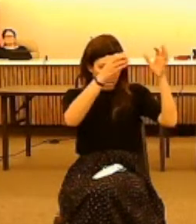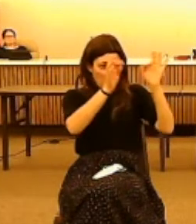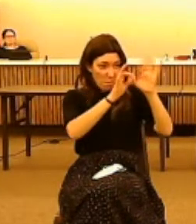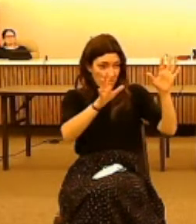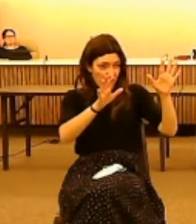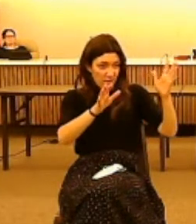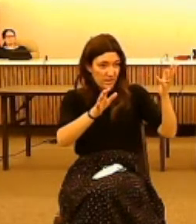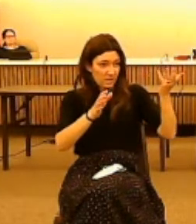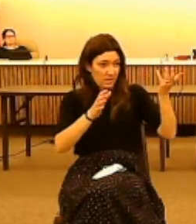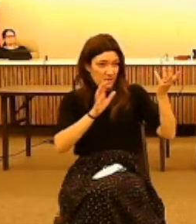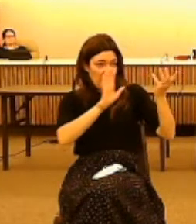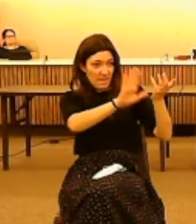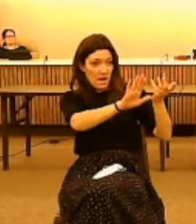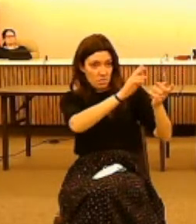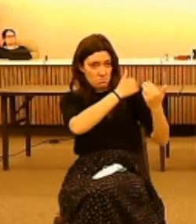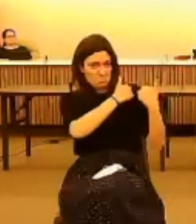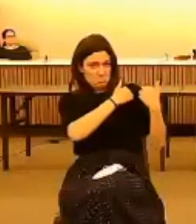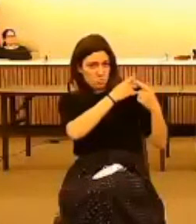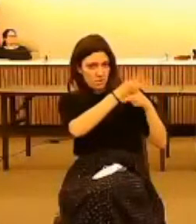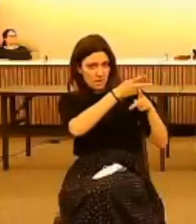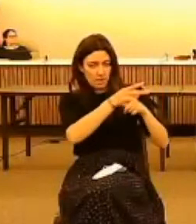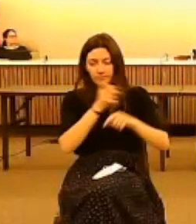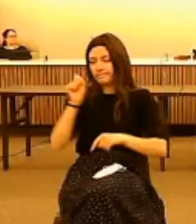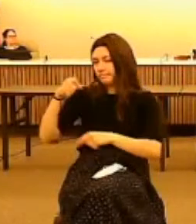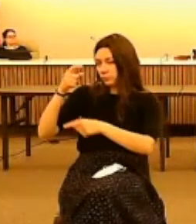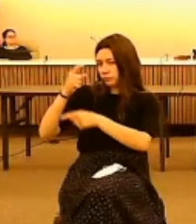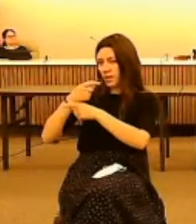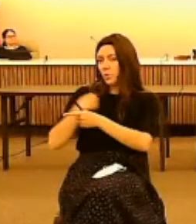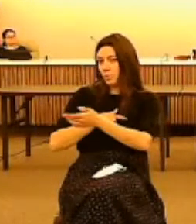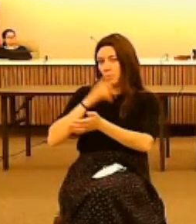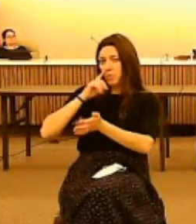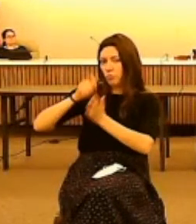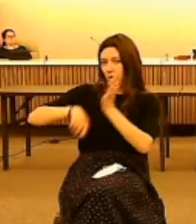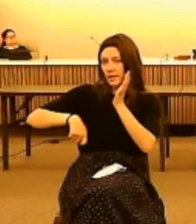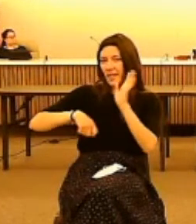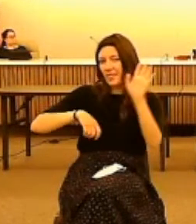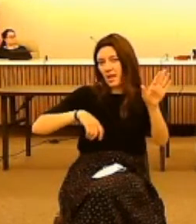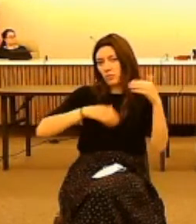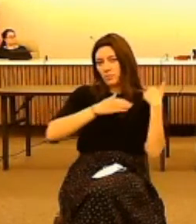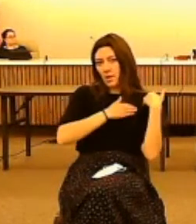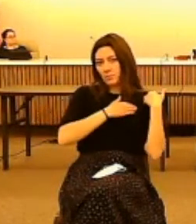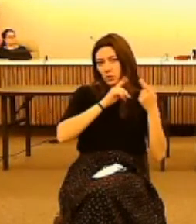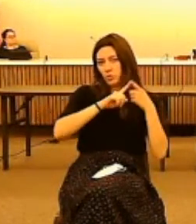can structure it that way, and that's the Right, way. we would write it in that they're responsible for decommissioning. We'll